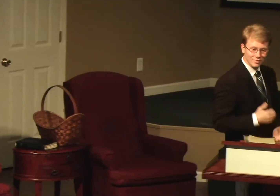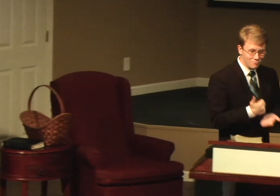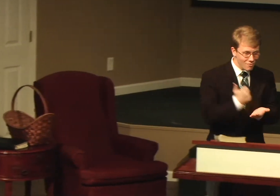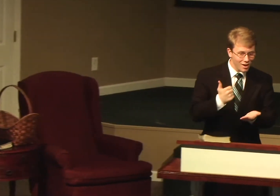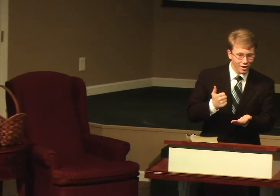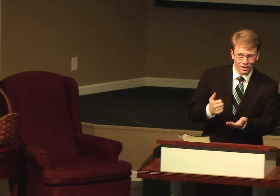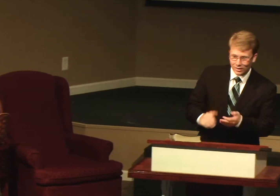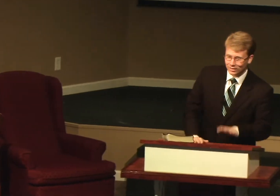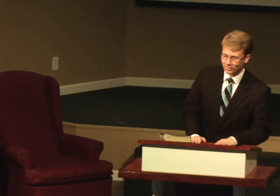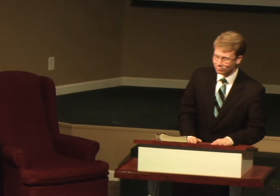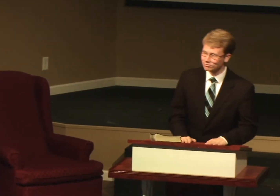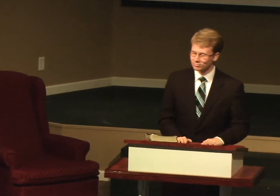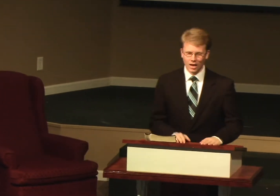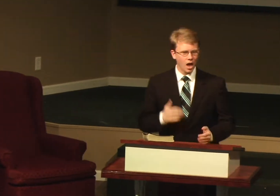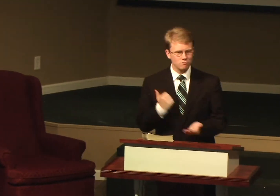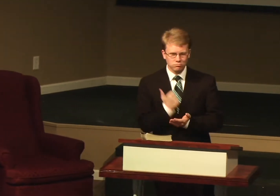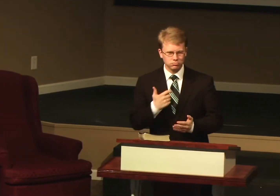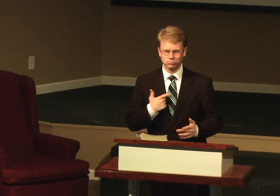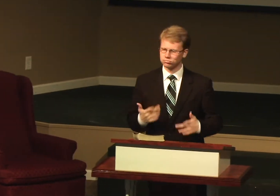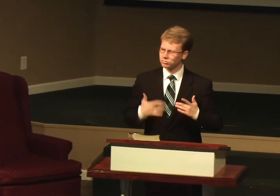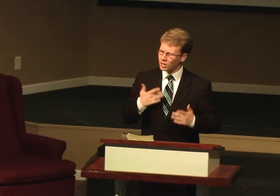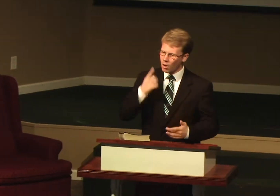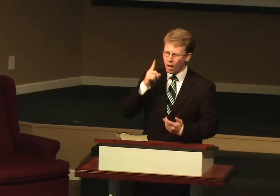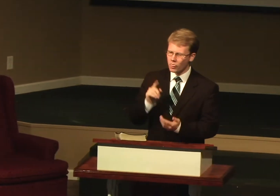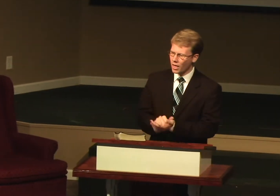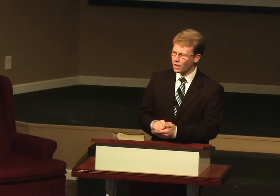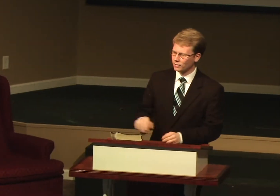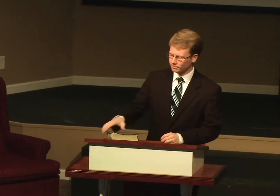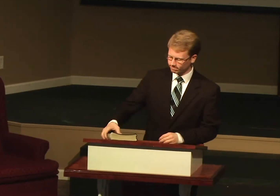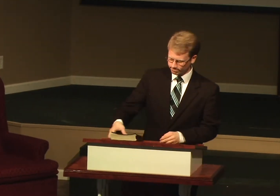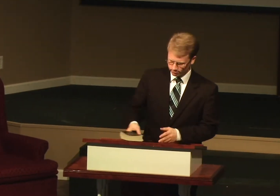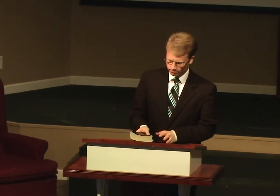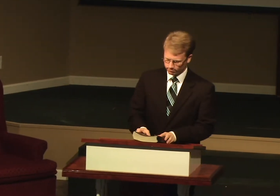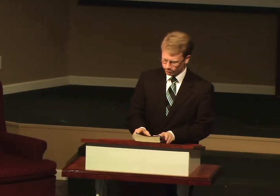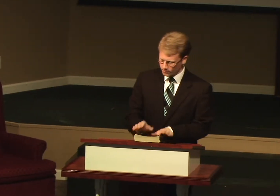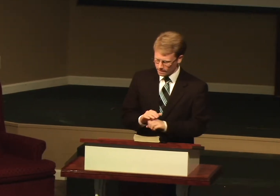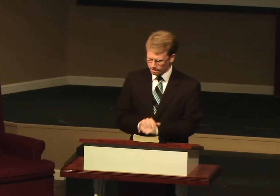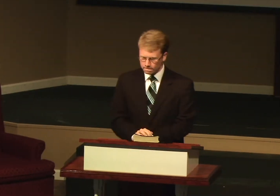changes. And I thank God for that. Amen. I'm excited about that.